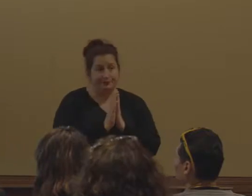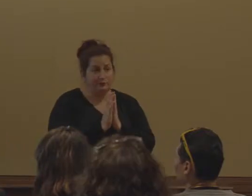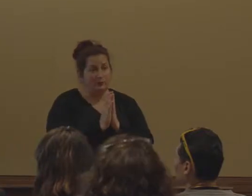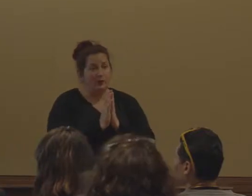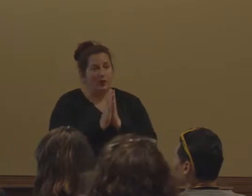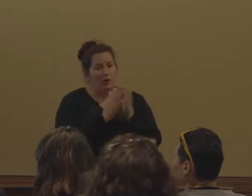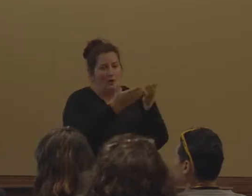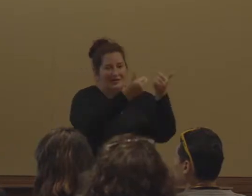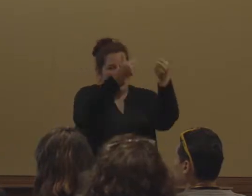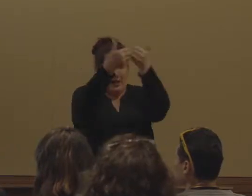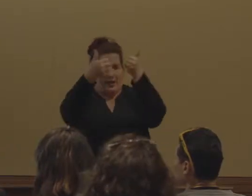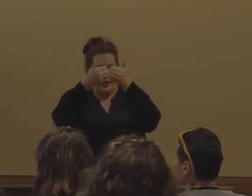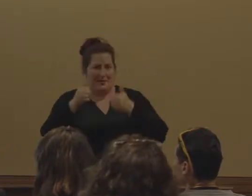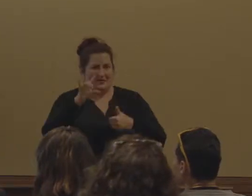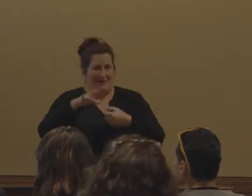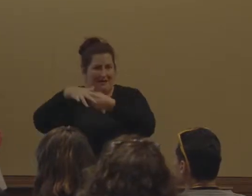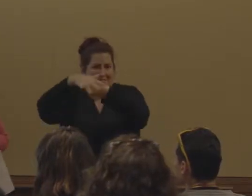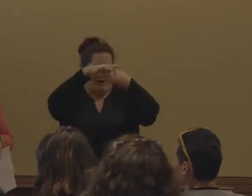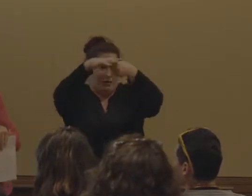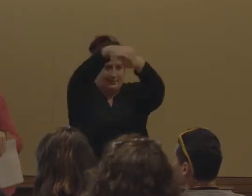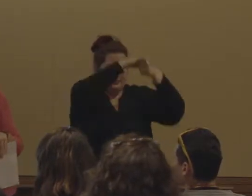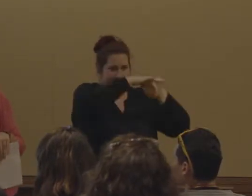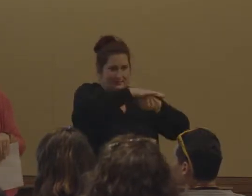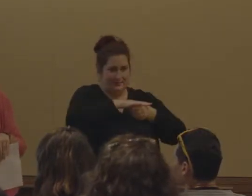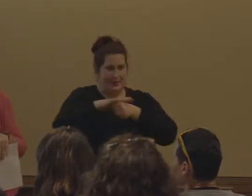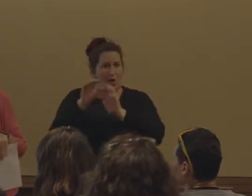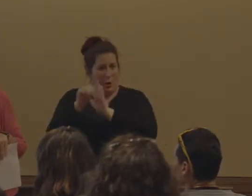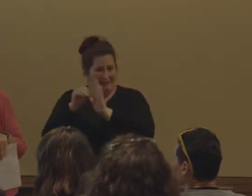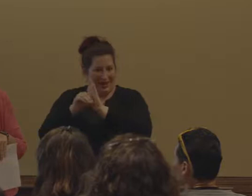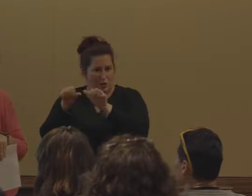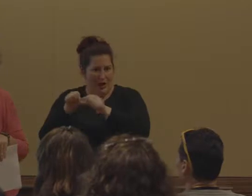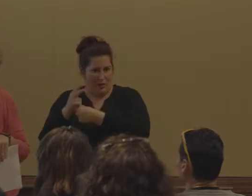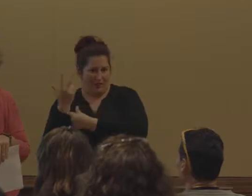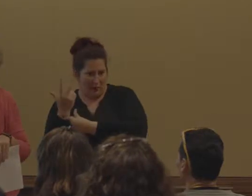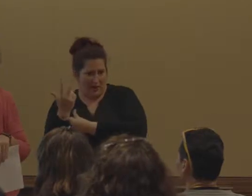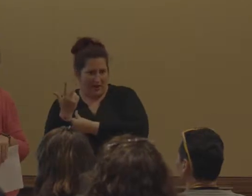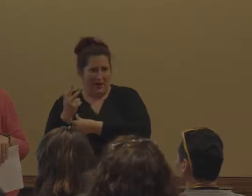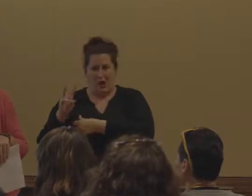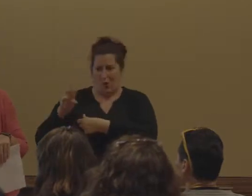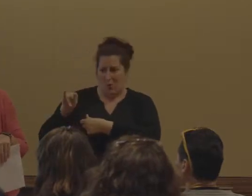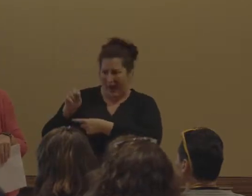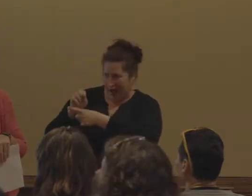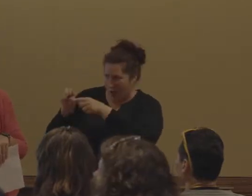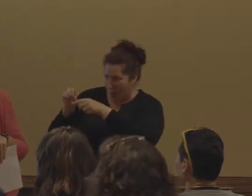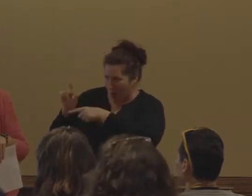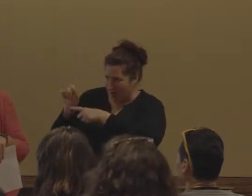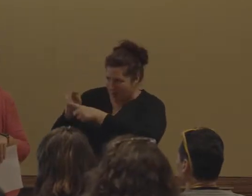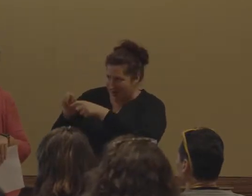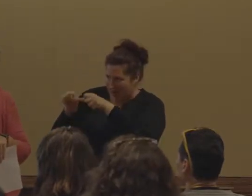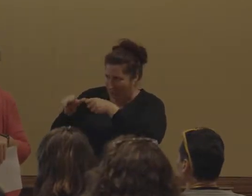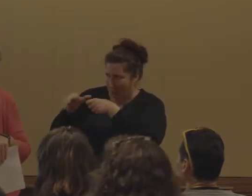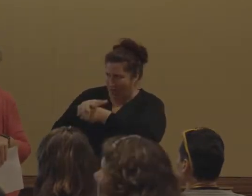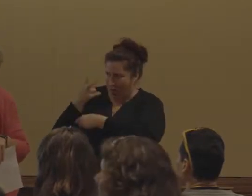So we're divided up in the state into 7 areas. Like here in Orlando, this is Area 3, and Wayne Olson is our area director for Area